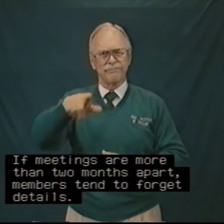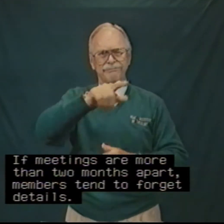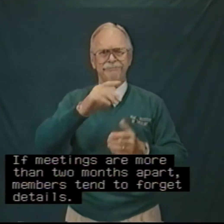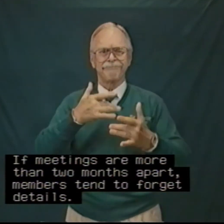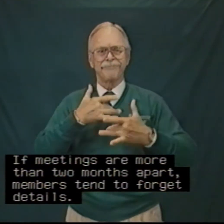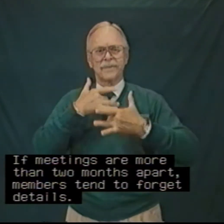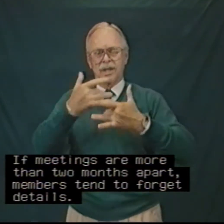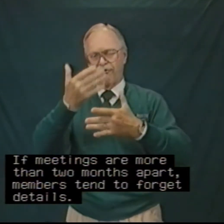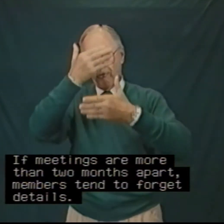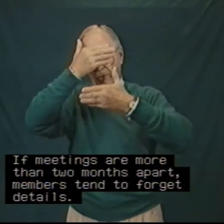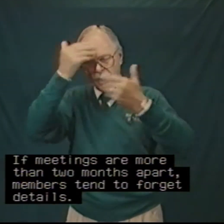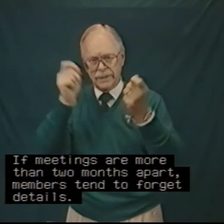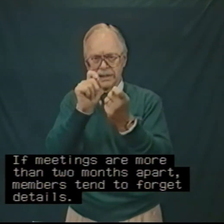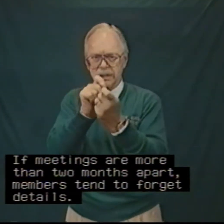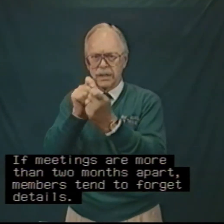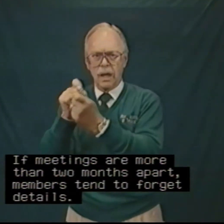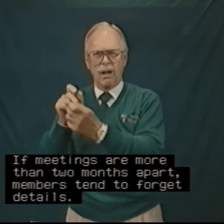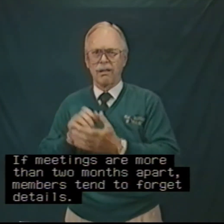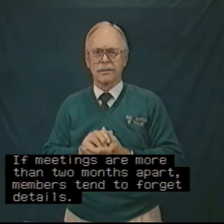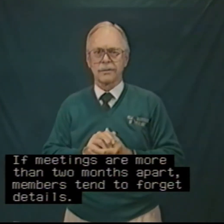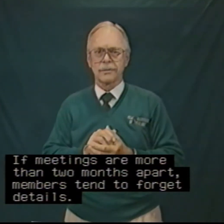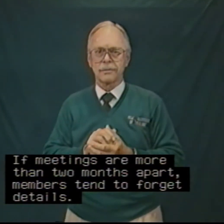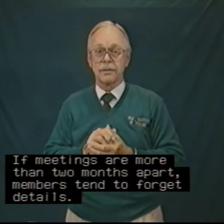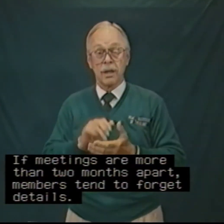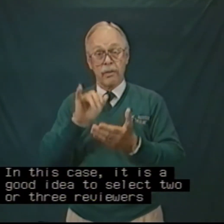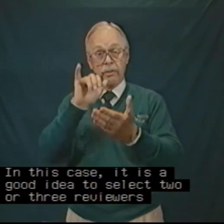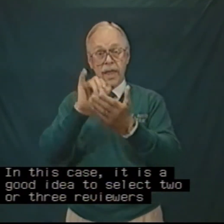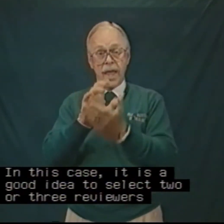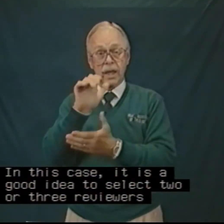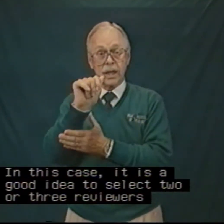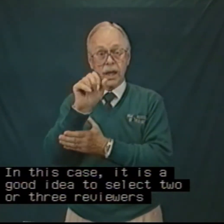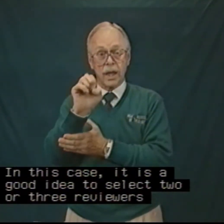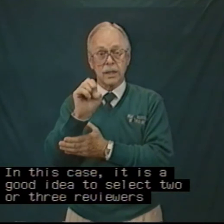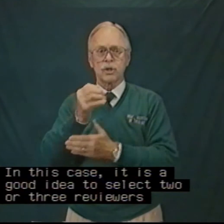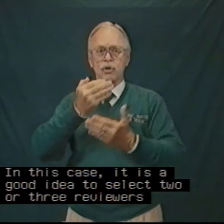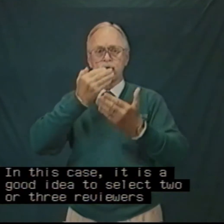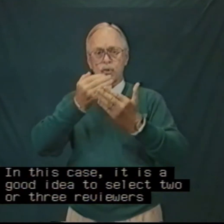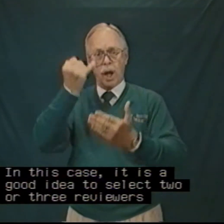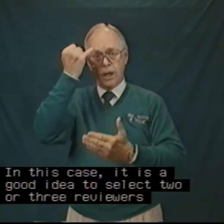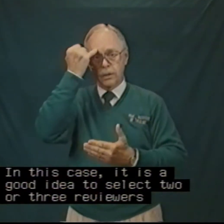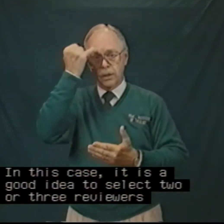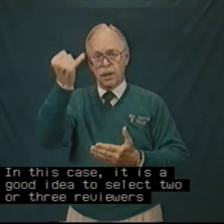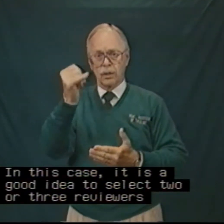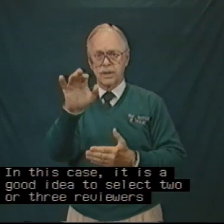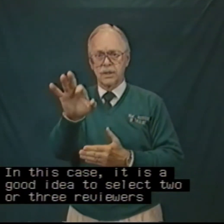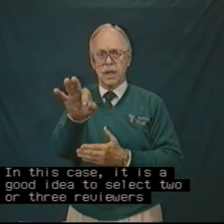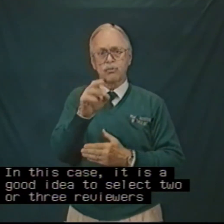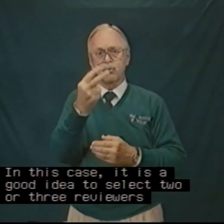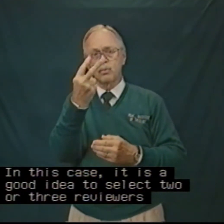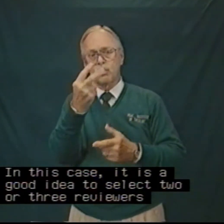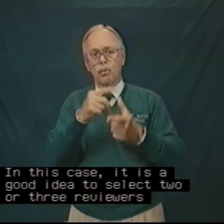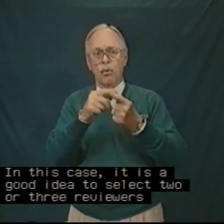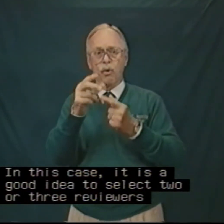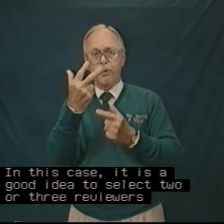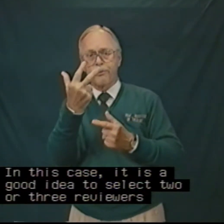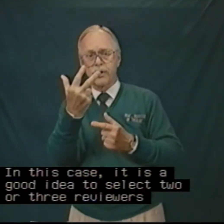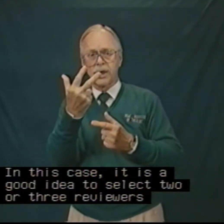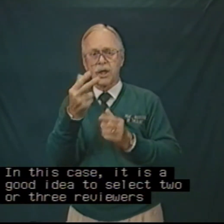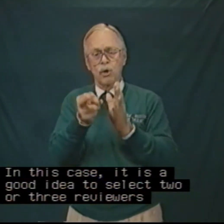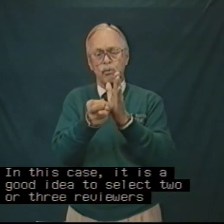before the meeting who will check the minutes within two weeks of the meetings. When the reviewers approve the minutes, then they